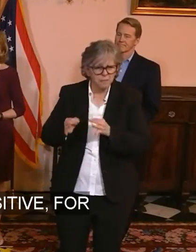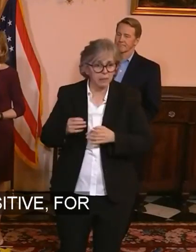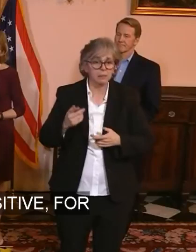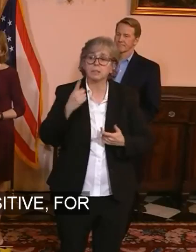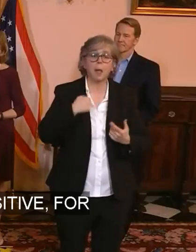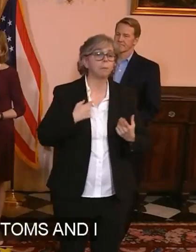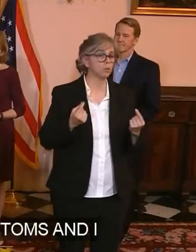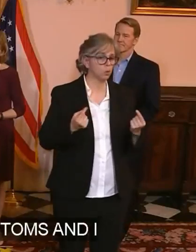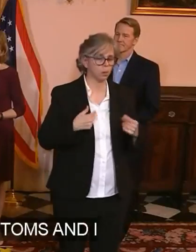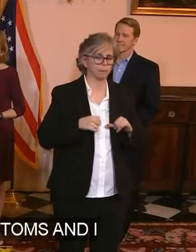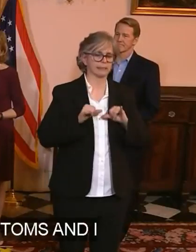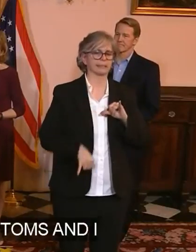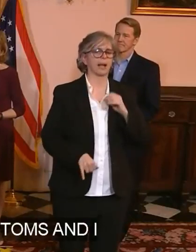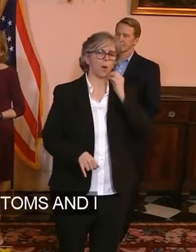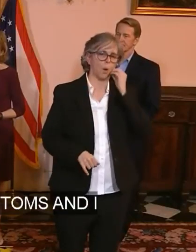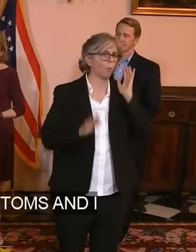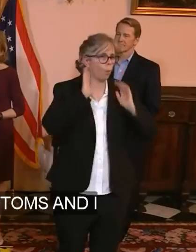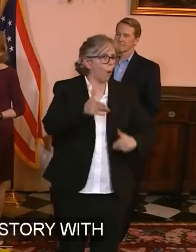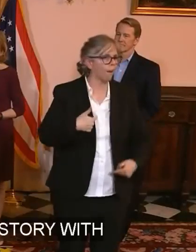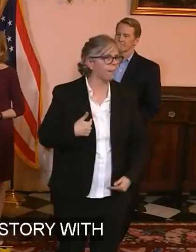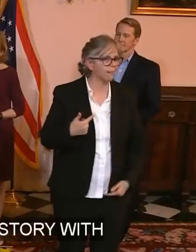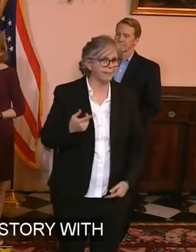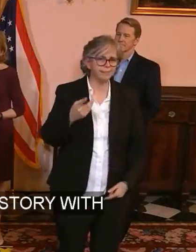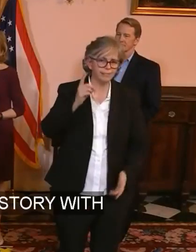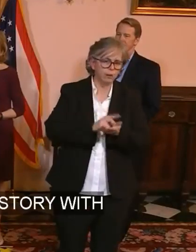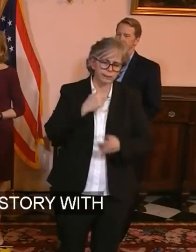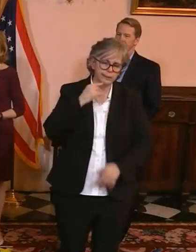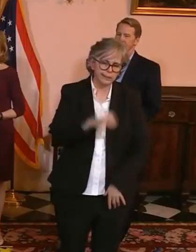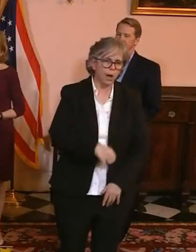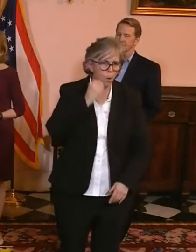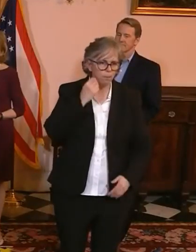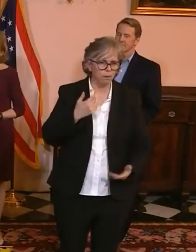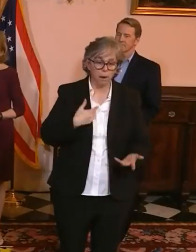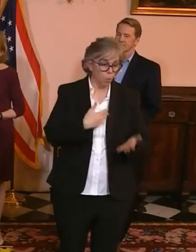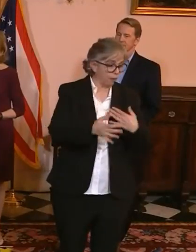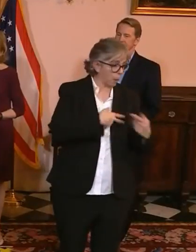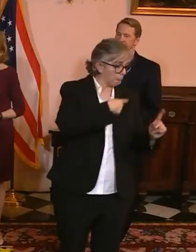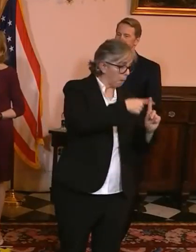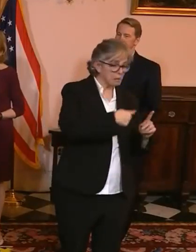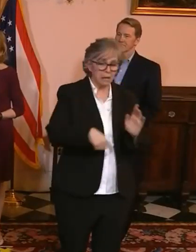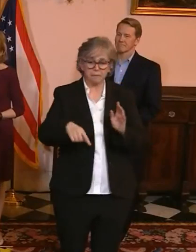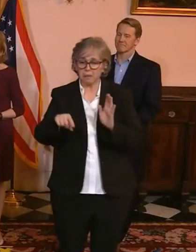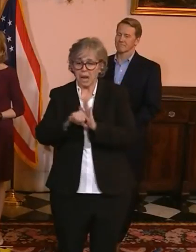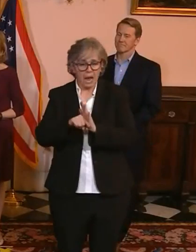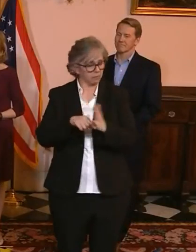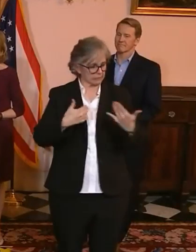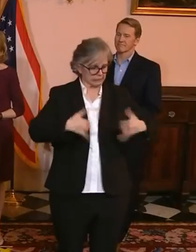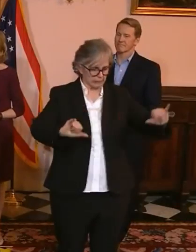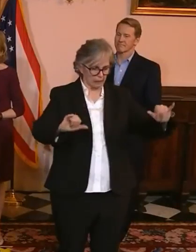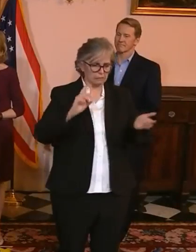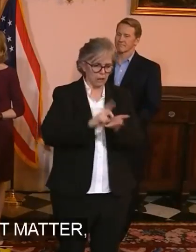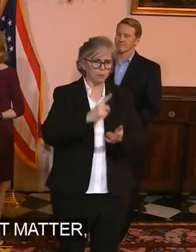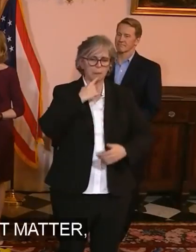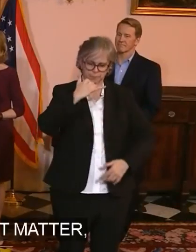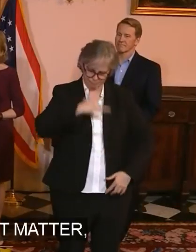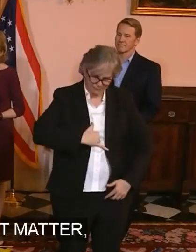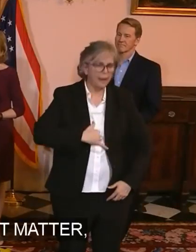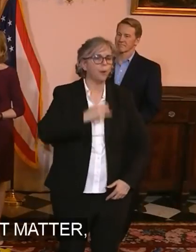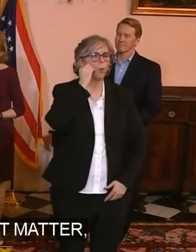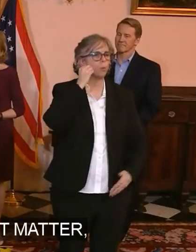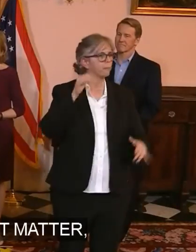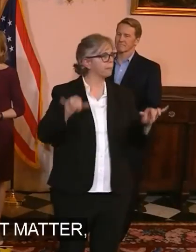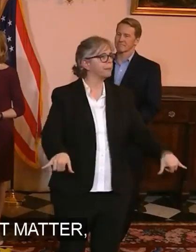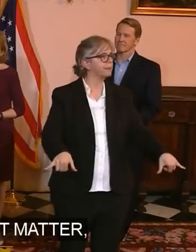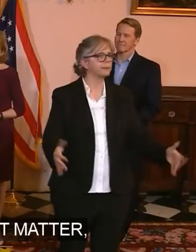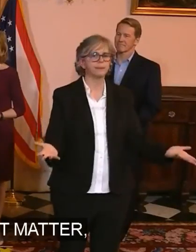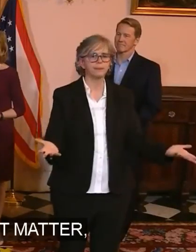or negative, it really doesn't matter, because as a doctor, most people who get the flu often are not tested. As a doctor, I might say, you know what,